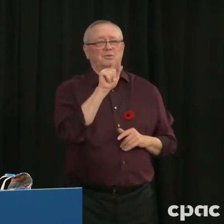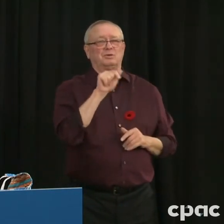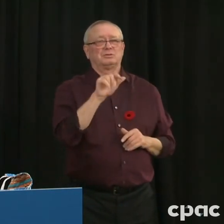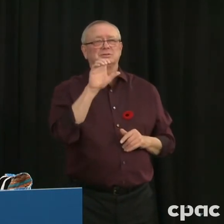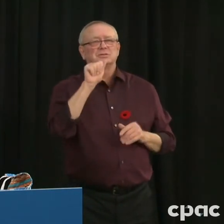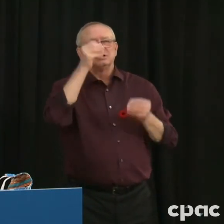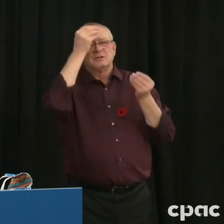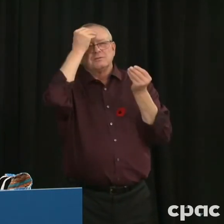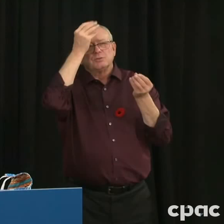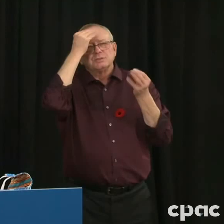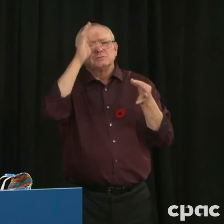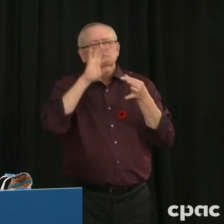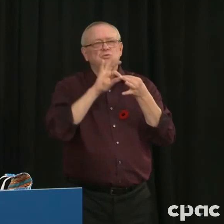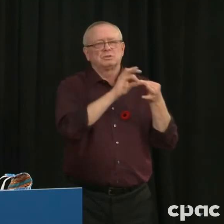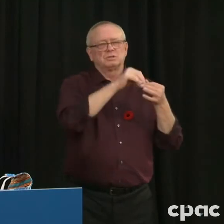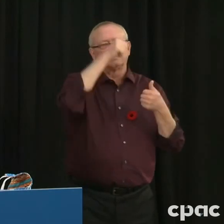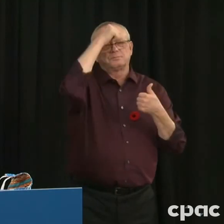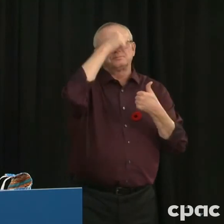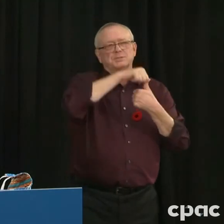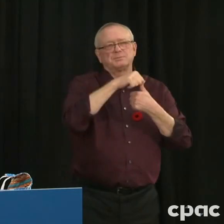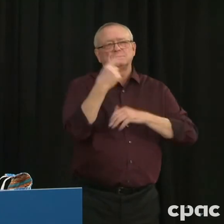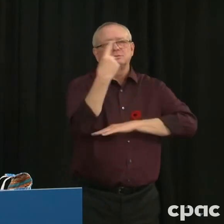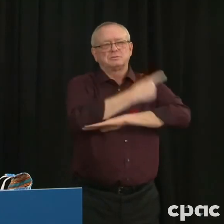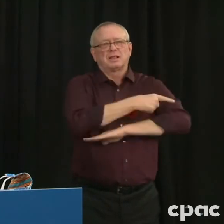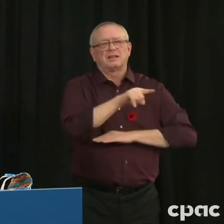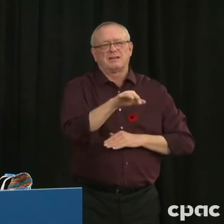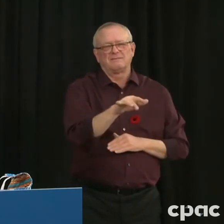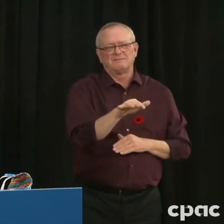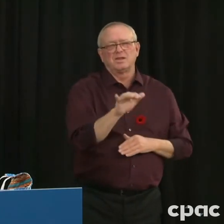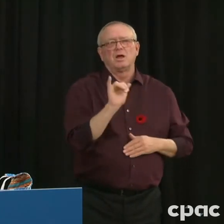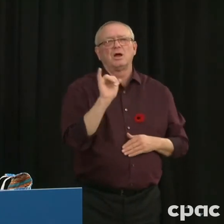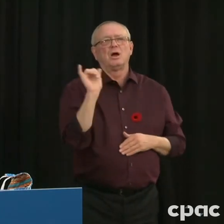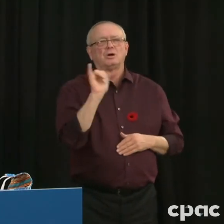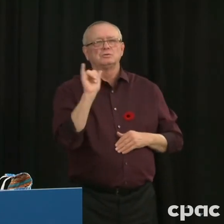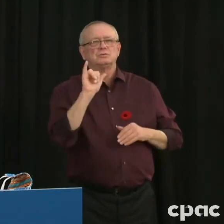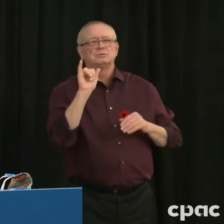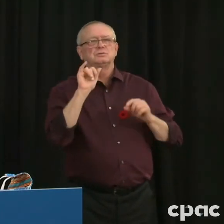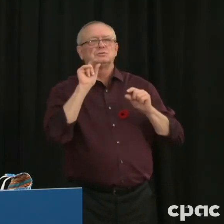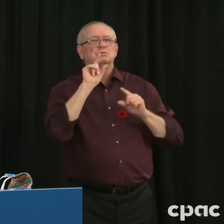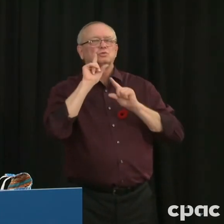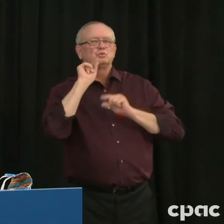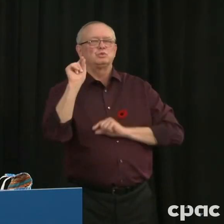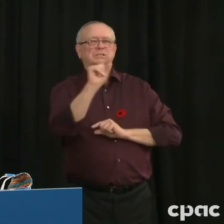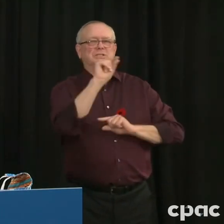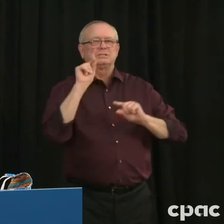today. It is also Diwali on Saturday. I know the